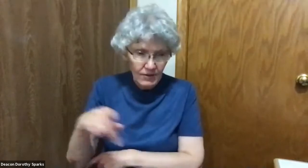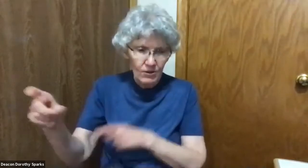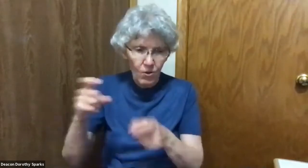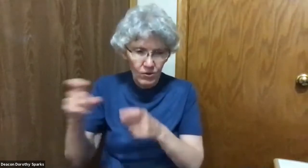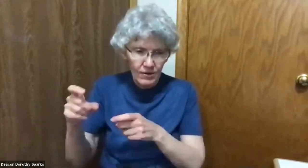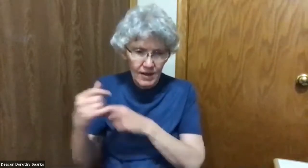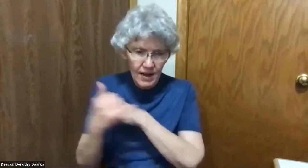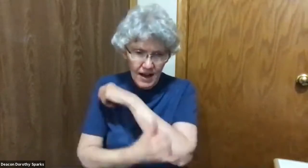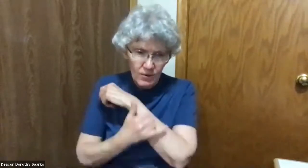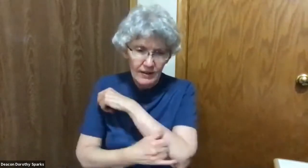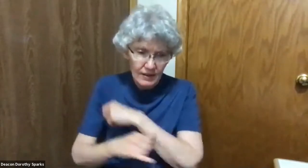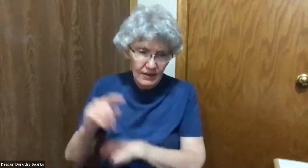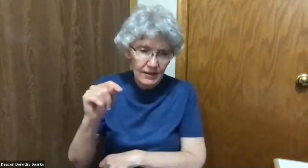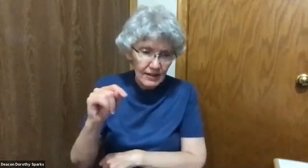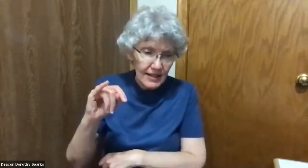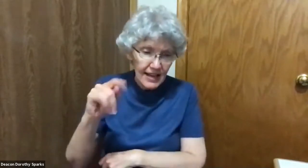Herod's brother Philip